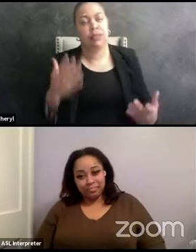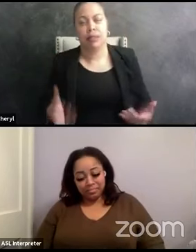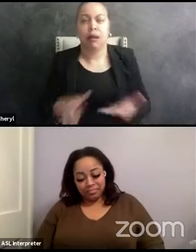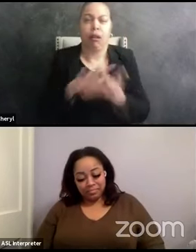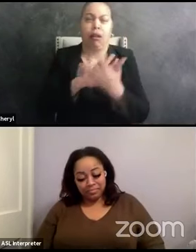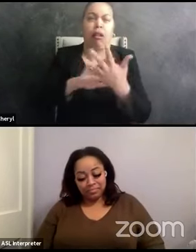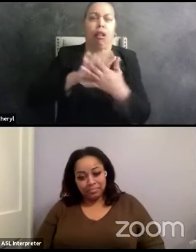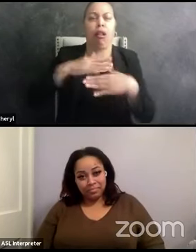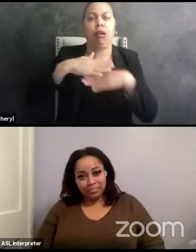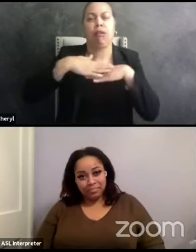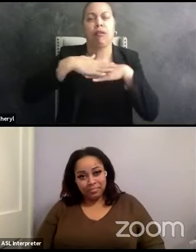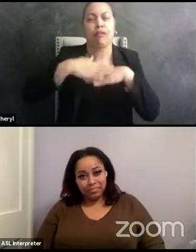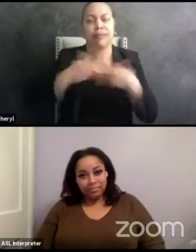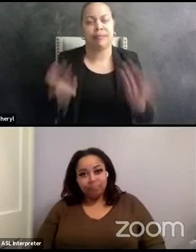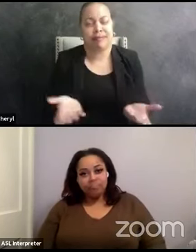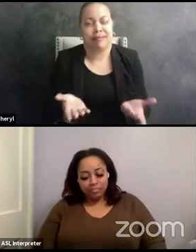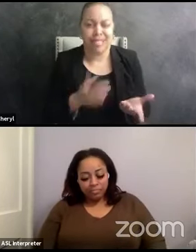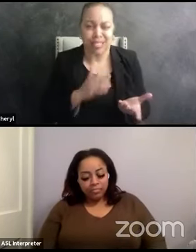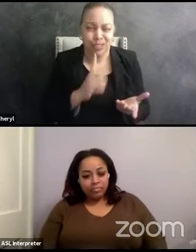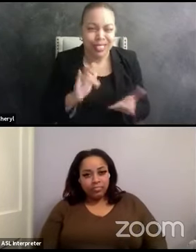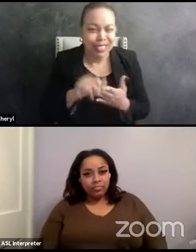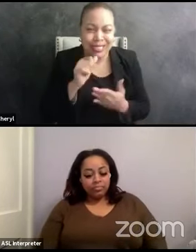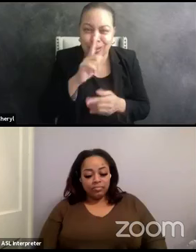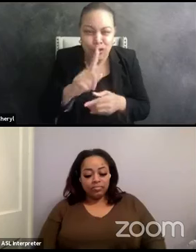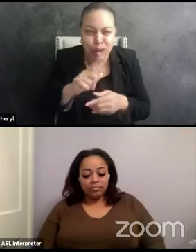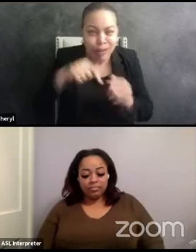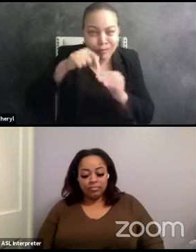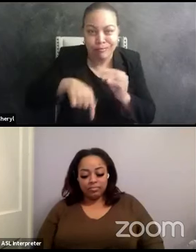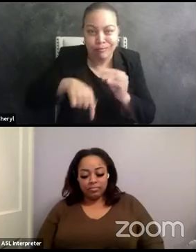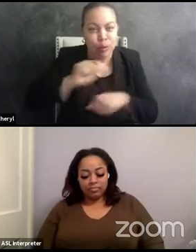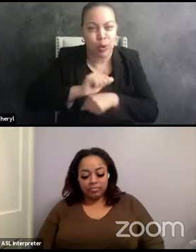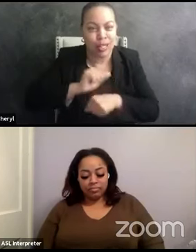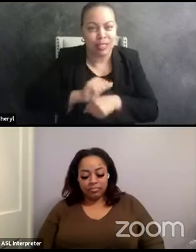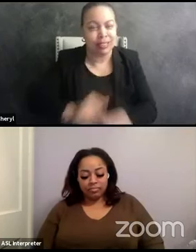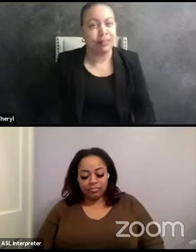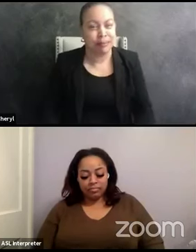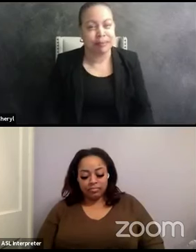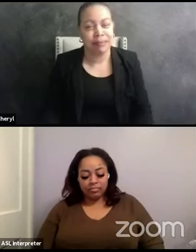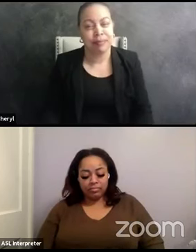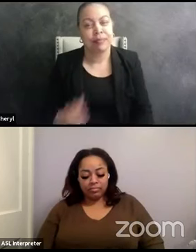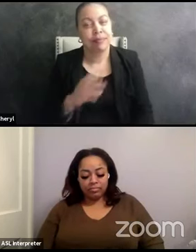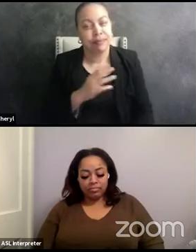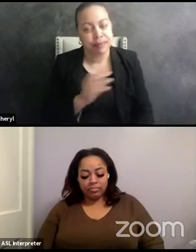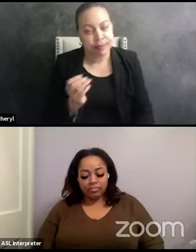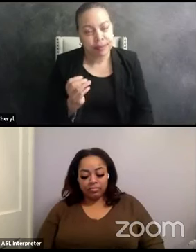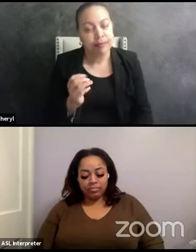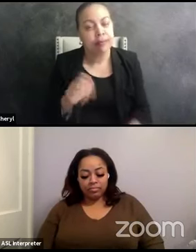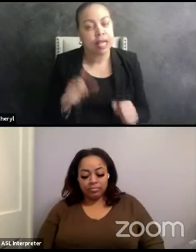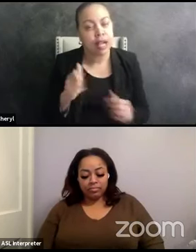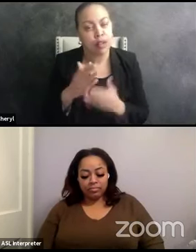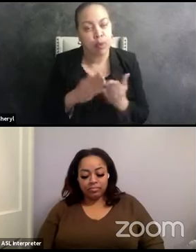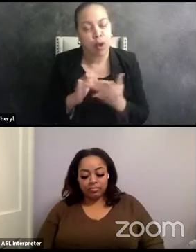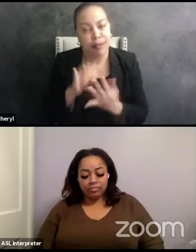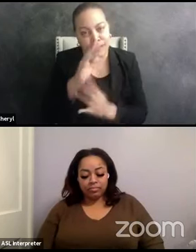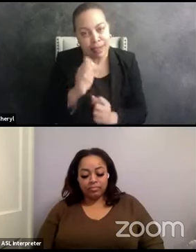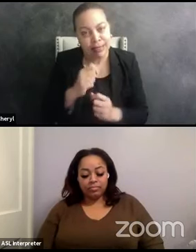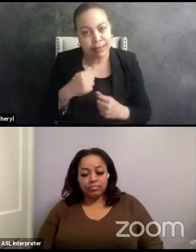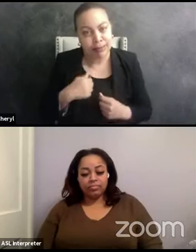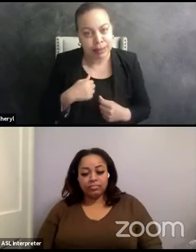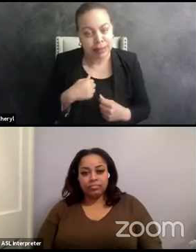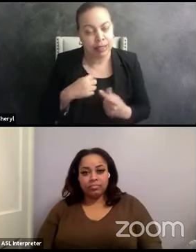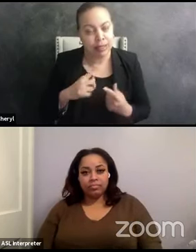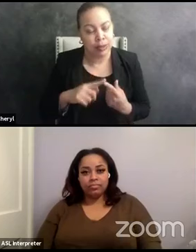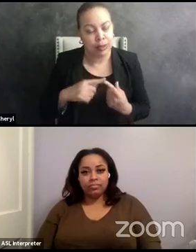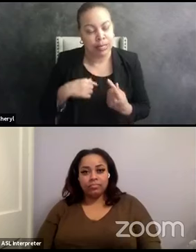And so it's just, it's not the real work. Also, I would say what's always fascinating to me, the thing I always think of